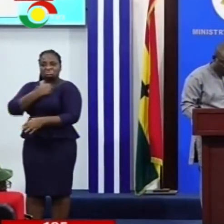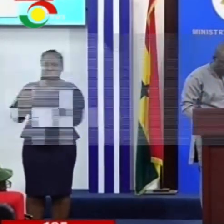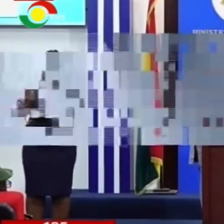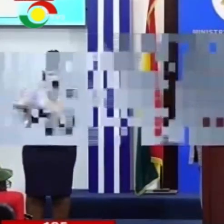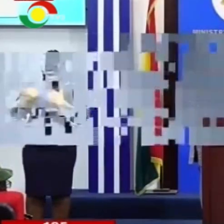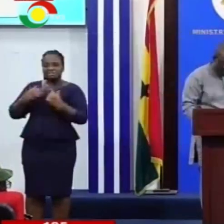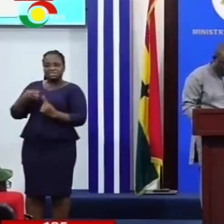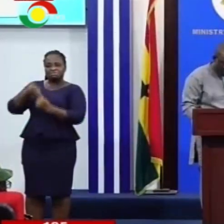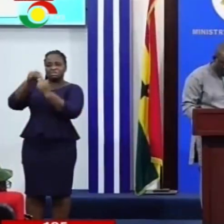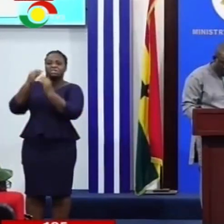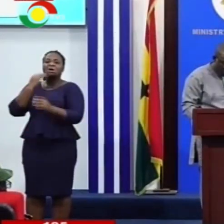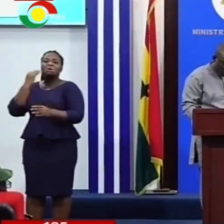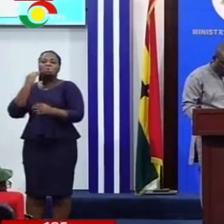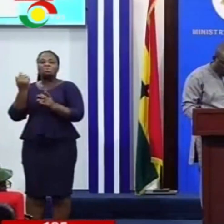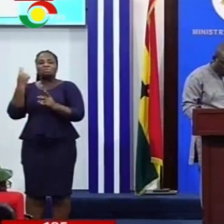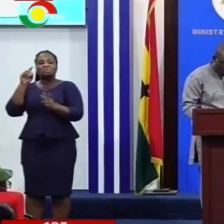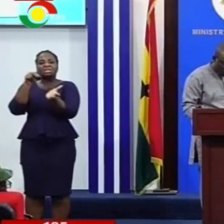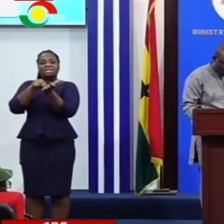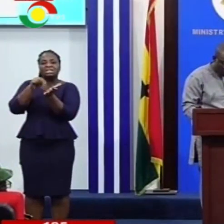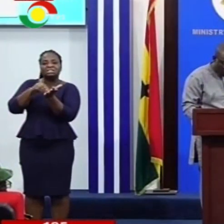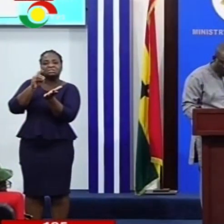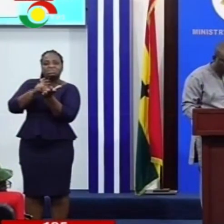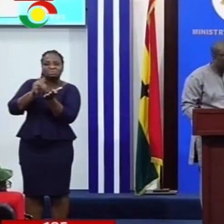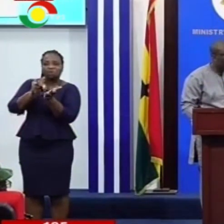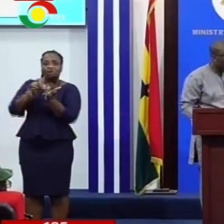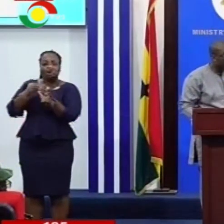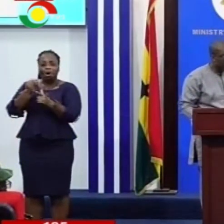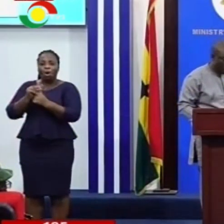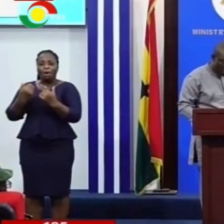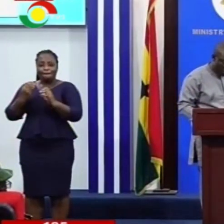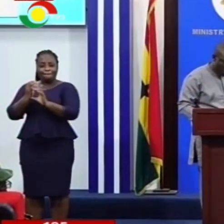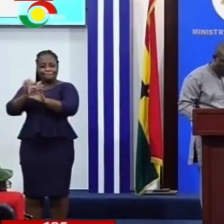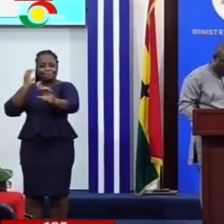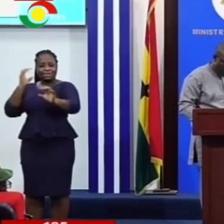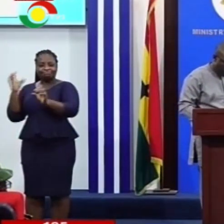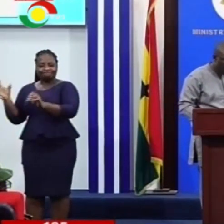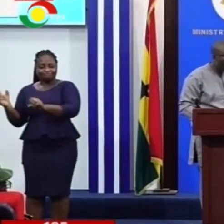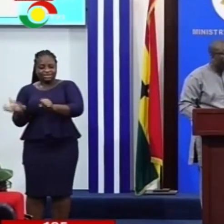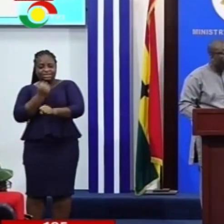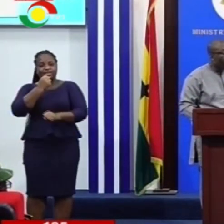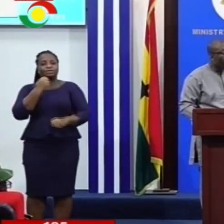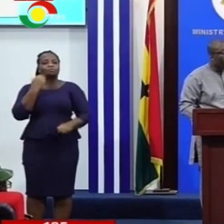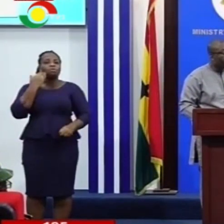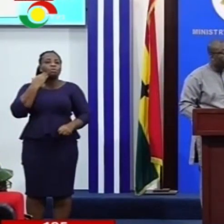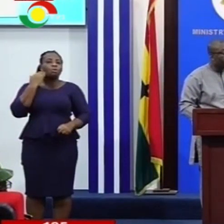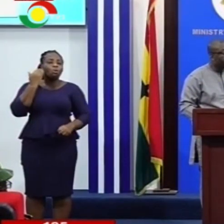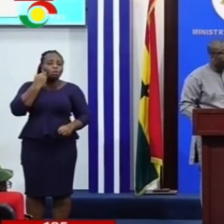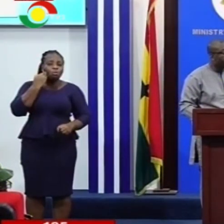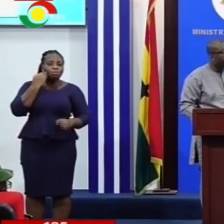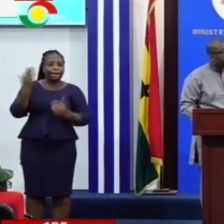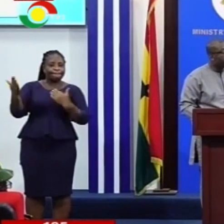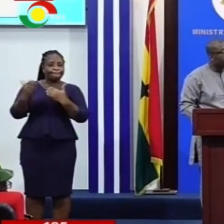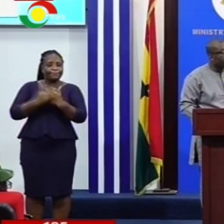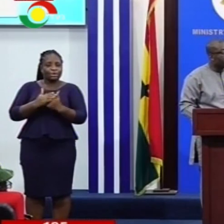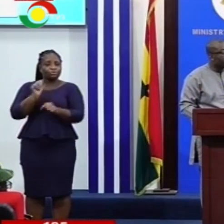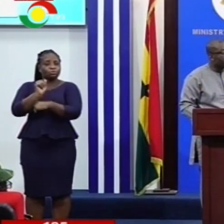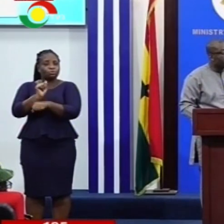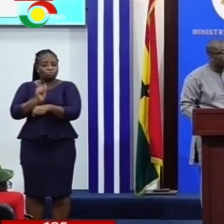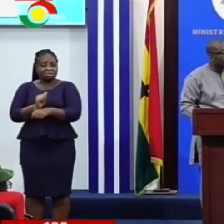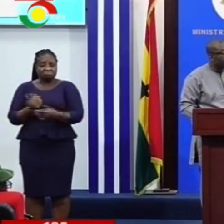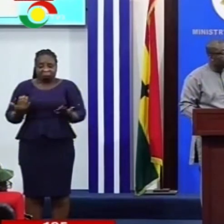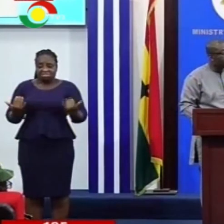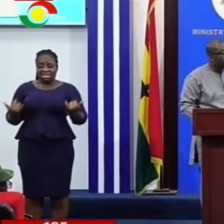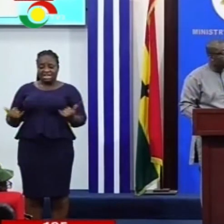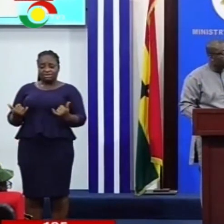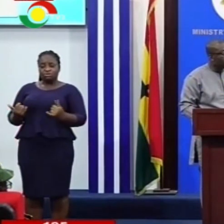from facility or more pong the side of Marco Fiana. Second, person be some brigadier, sir, and a uti trotro